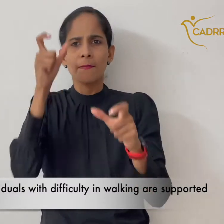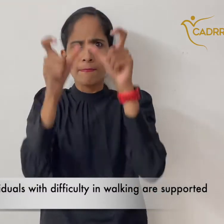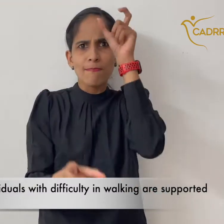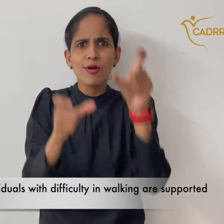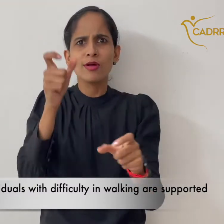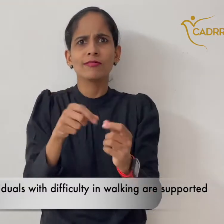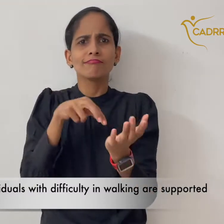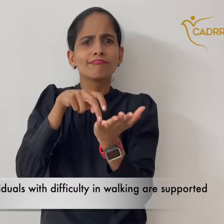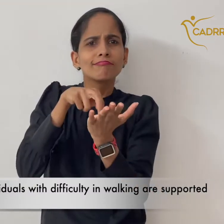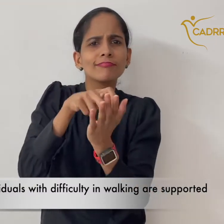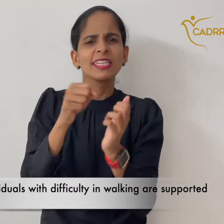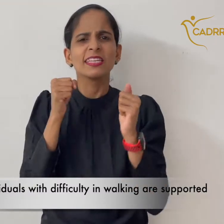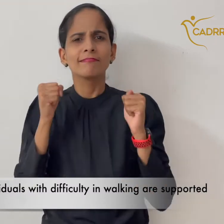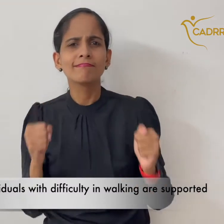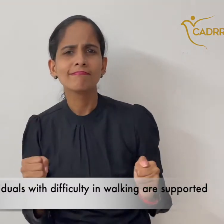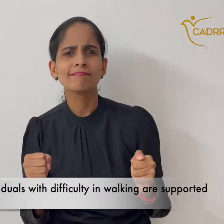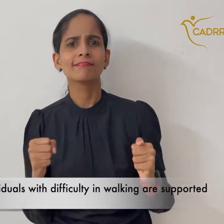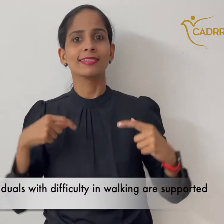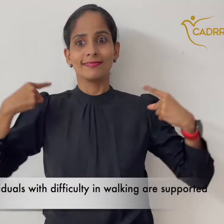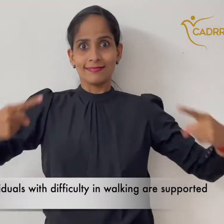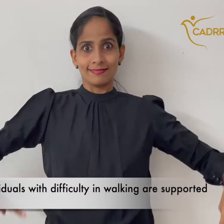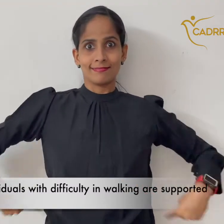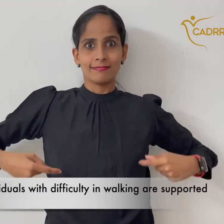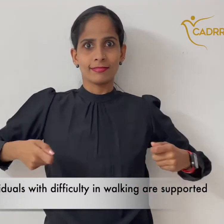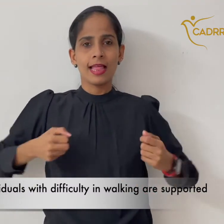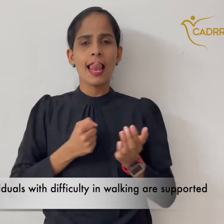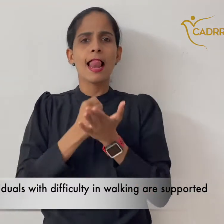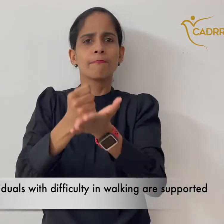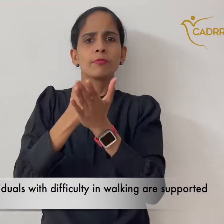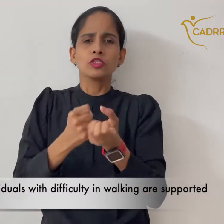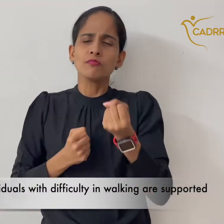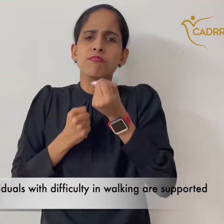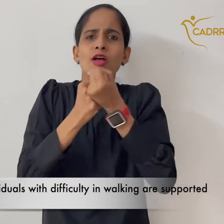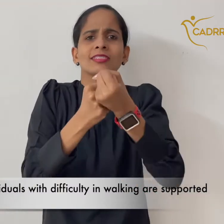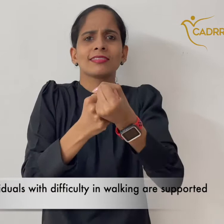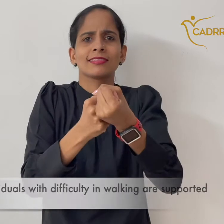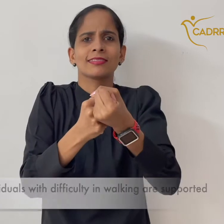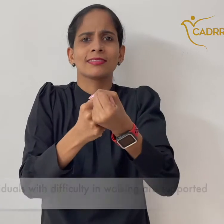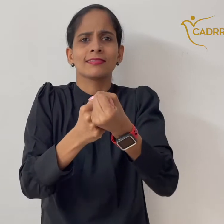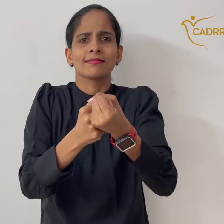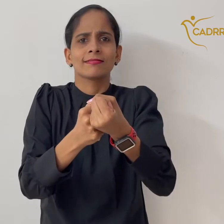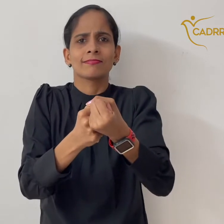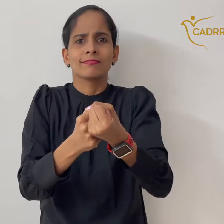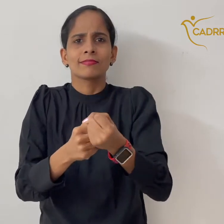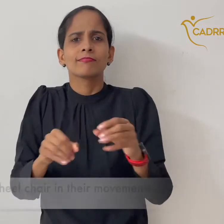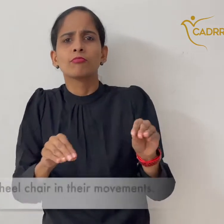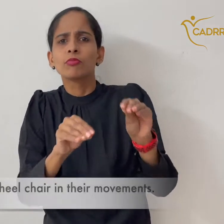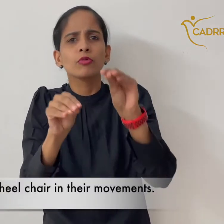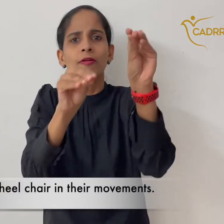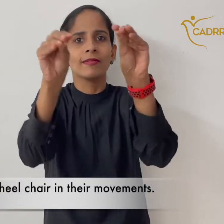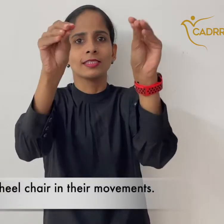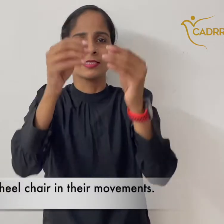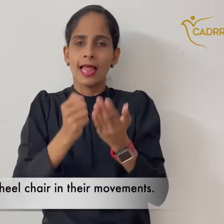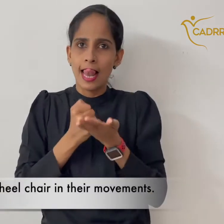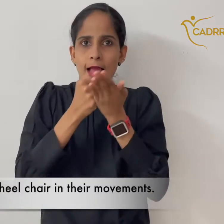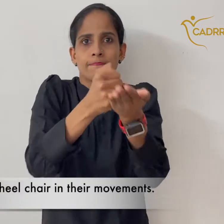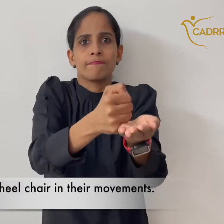Persons who have difficulty in walking are supported by a wheelchair in their movements.